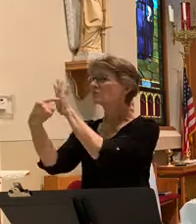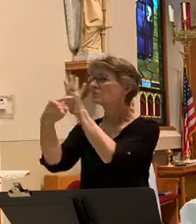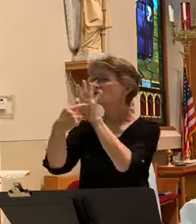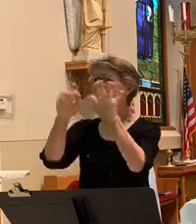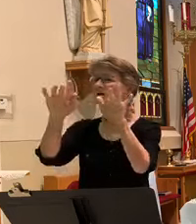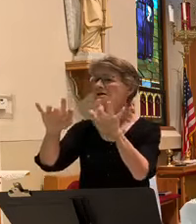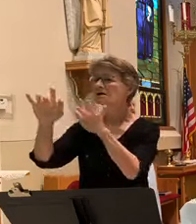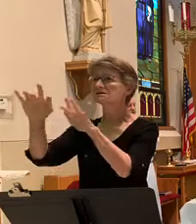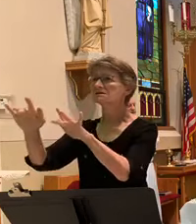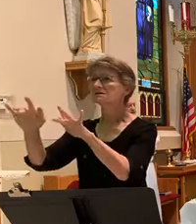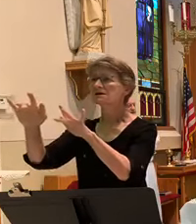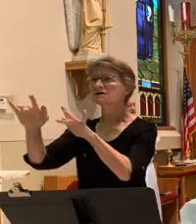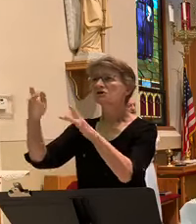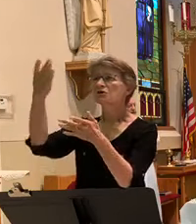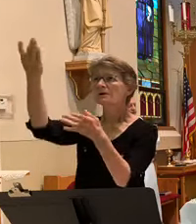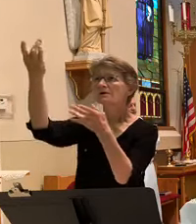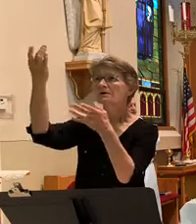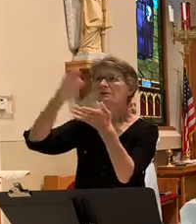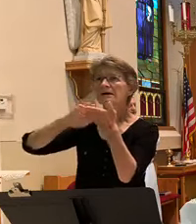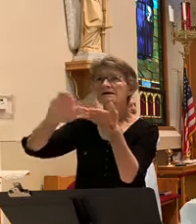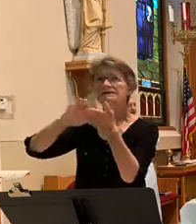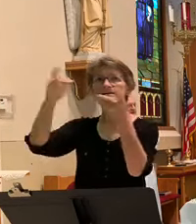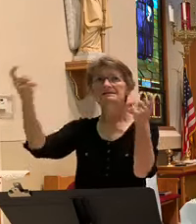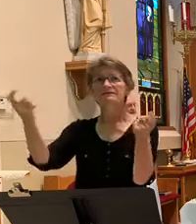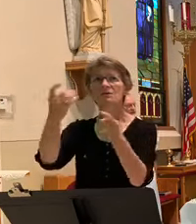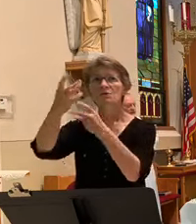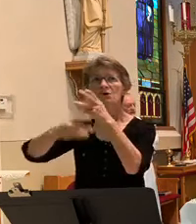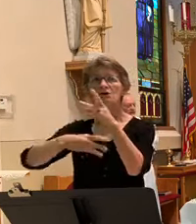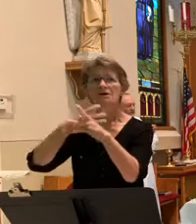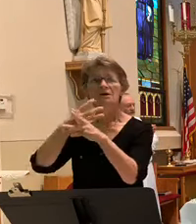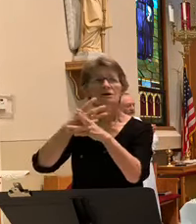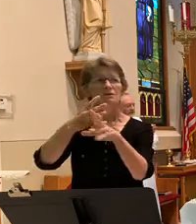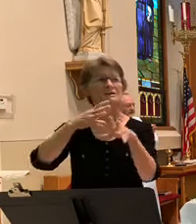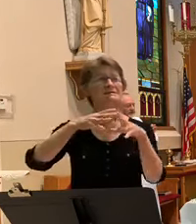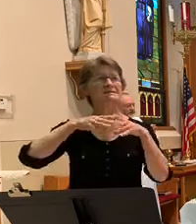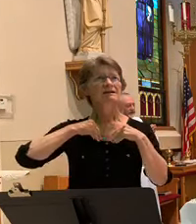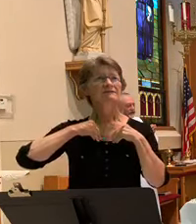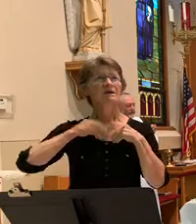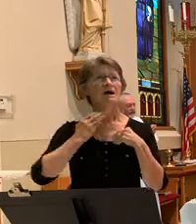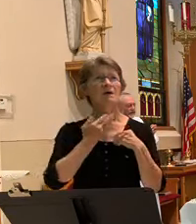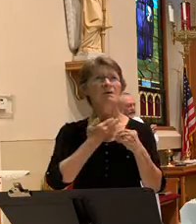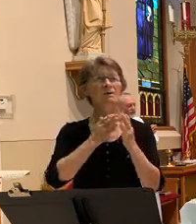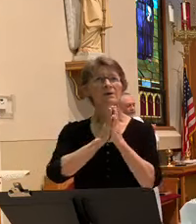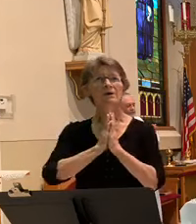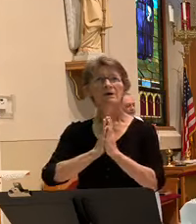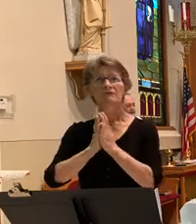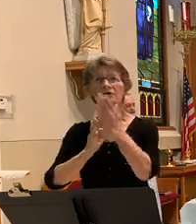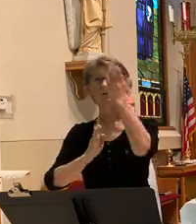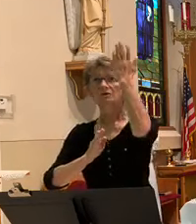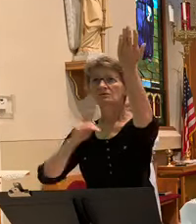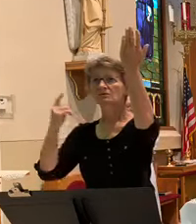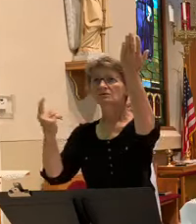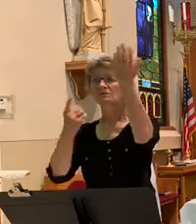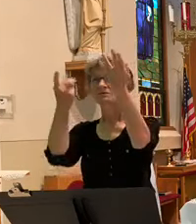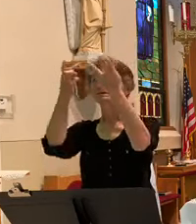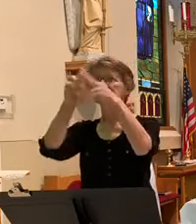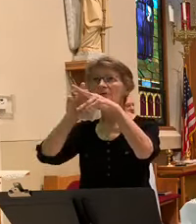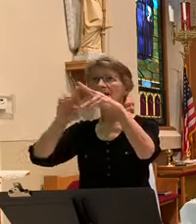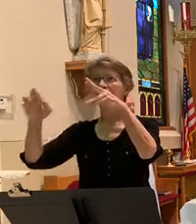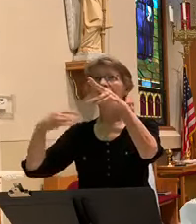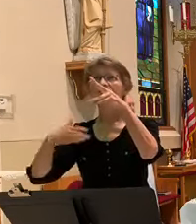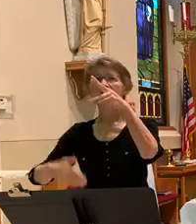have mercy on us. You take away the sins of the world, receive our prayer. You are seated